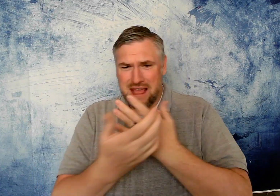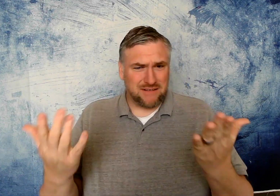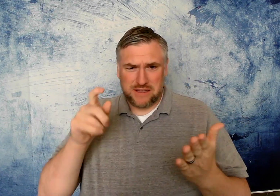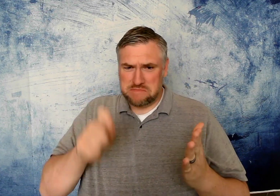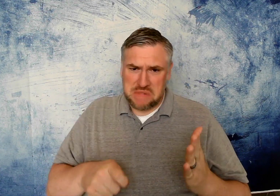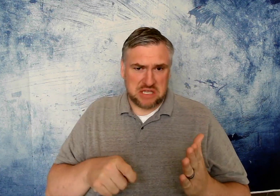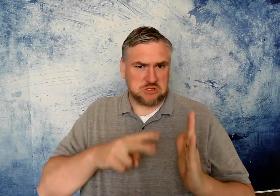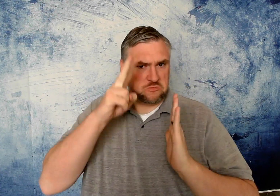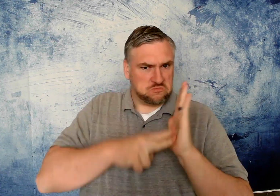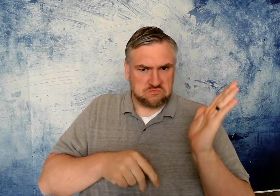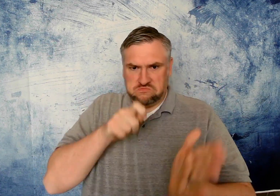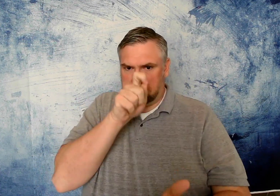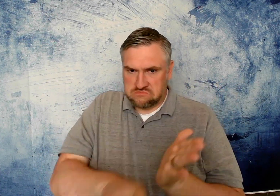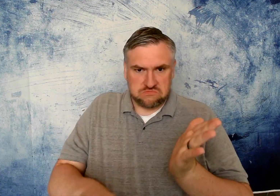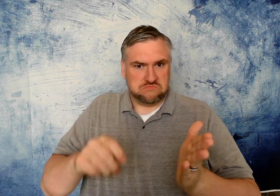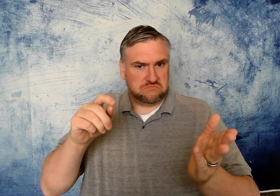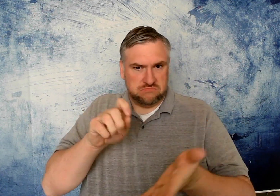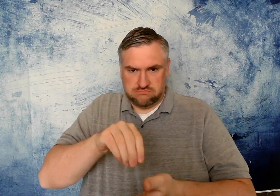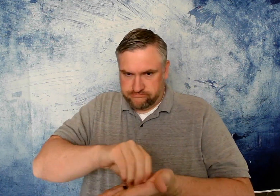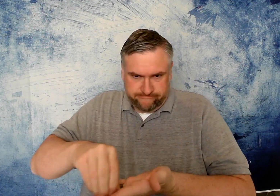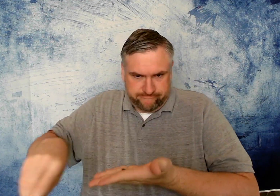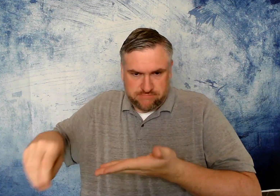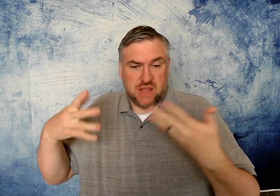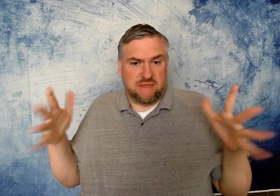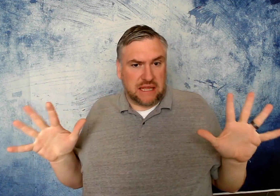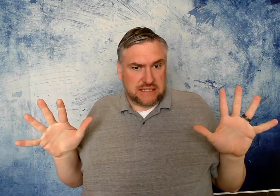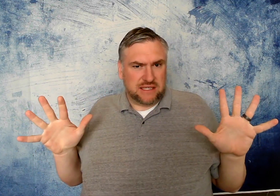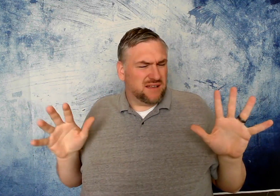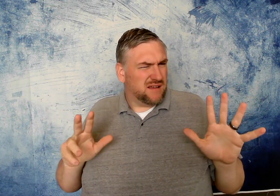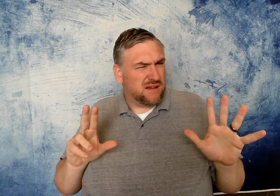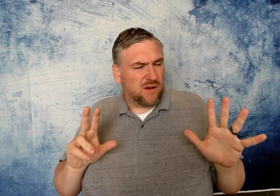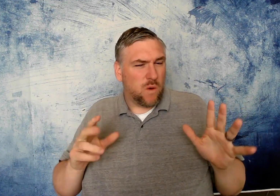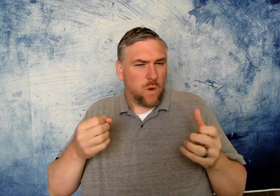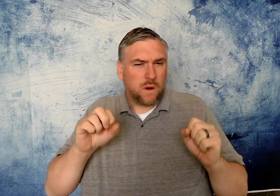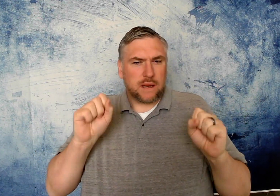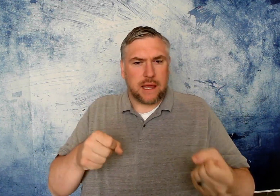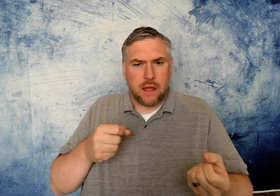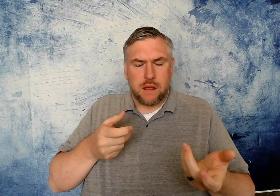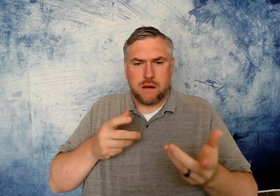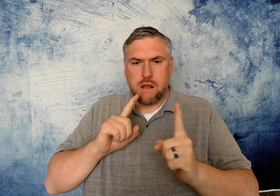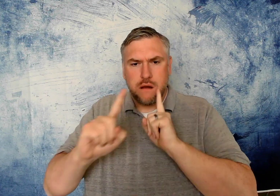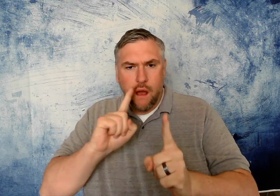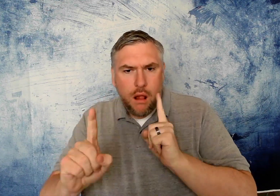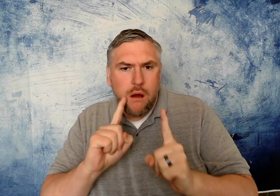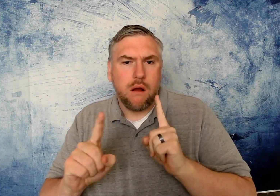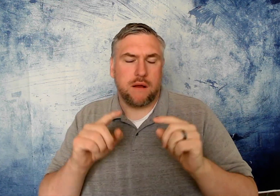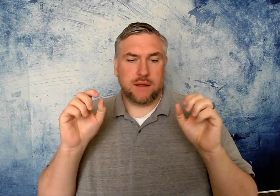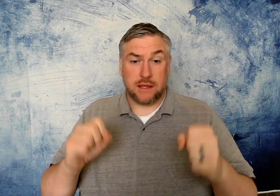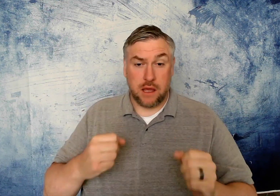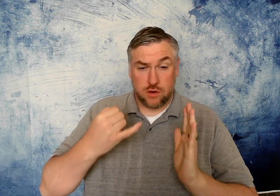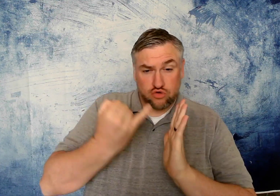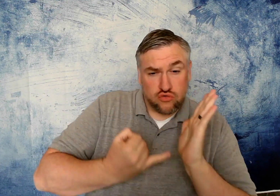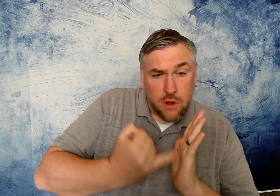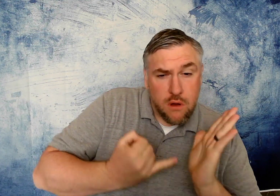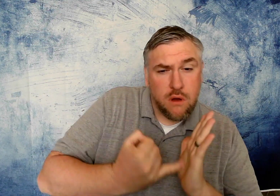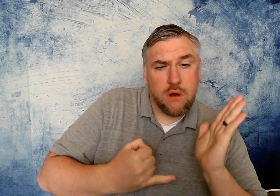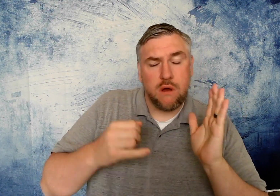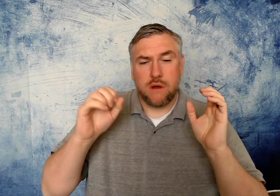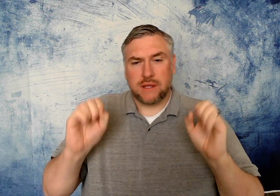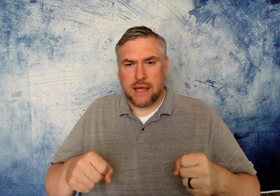Does everything have to be read or written or done out by hand? Can we dialogue